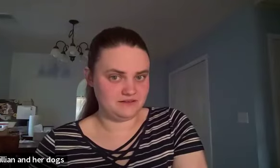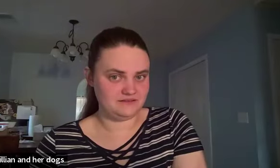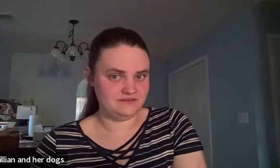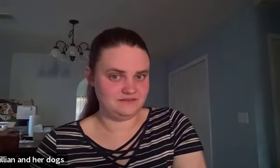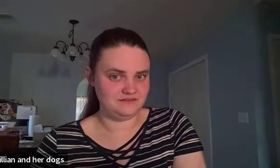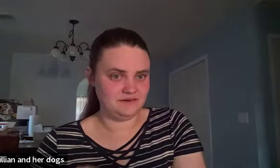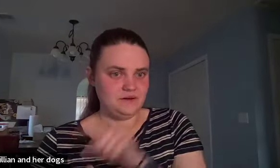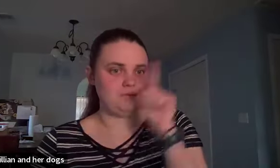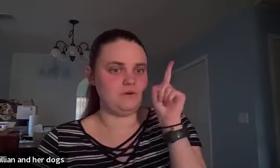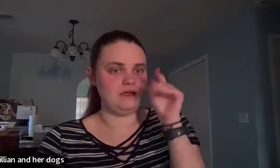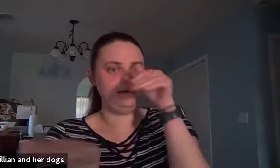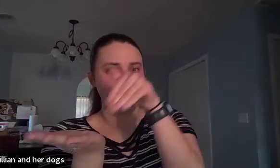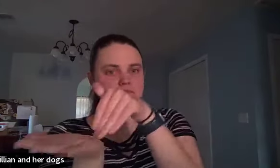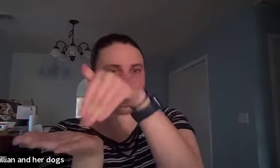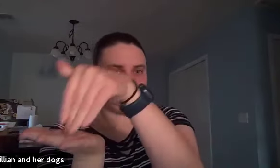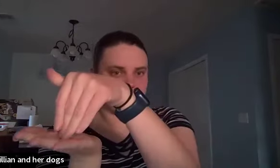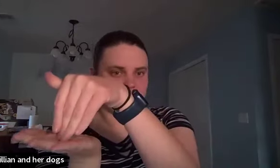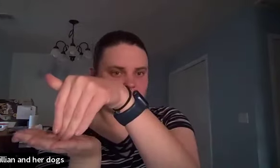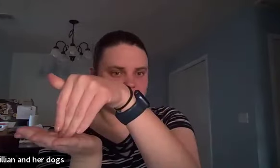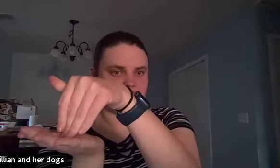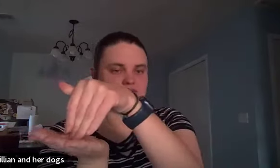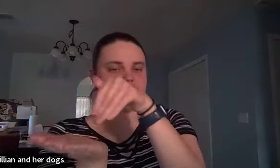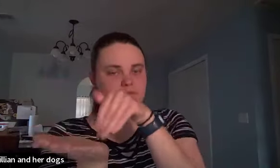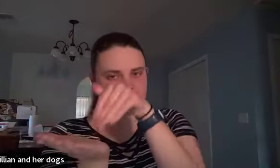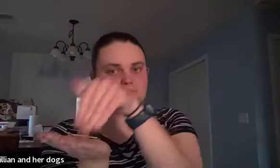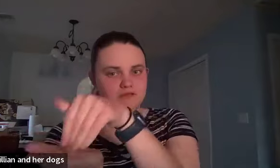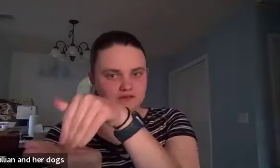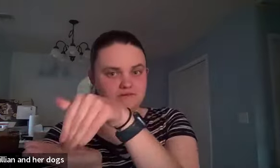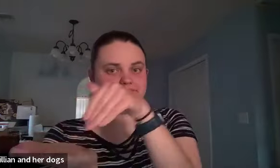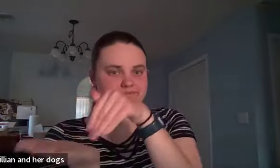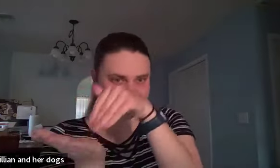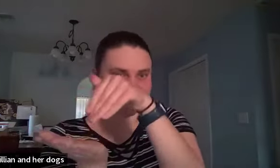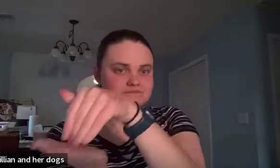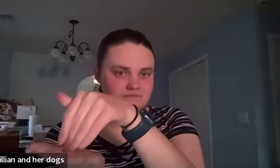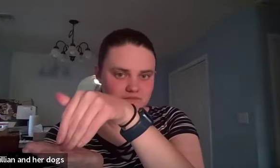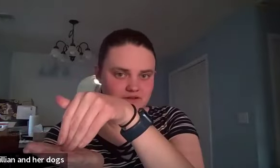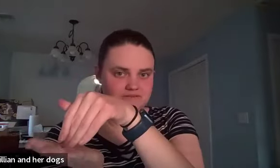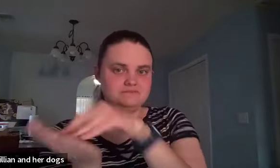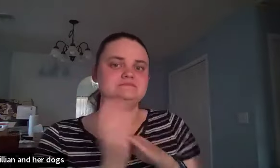million. 1 million. The double tap, million. Million.